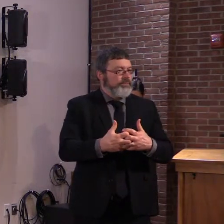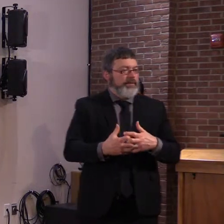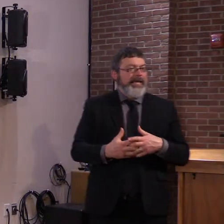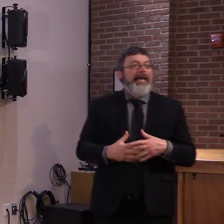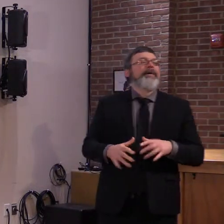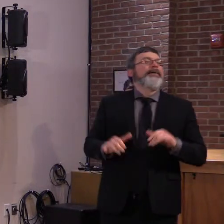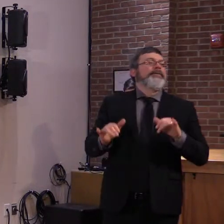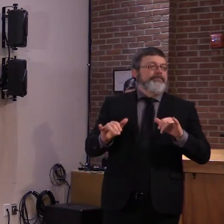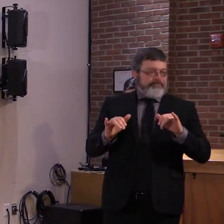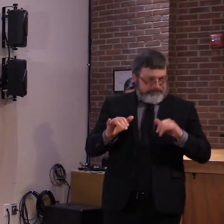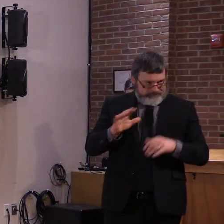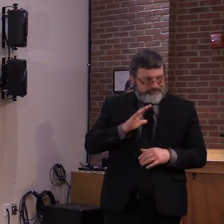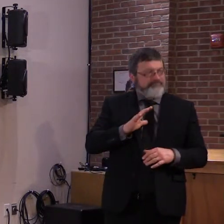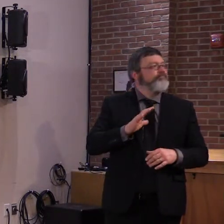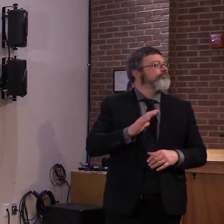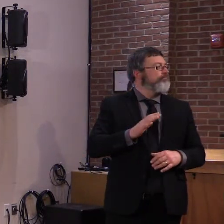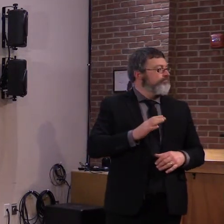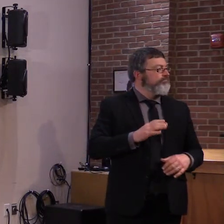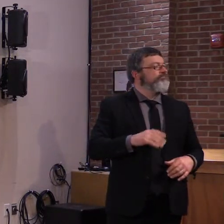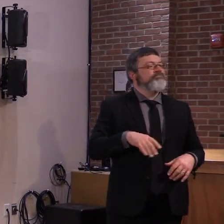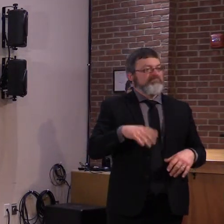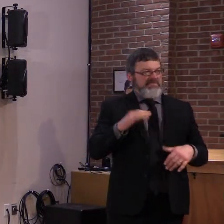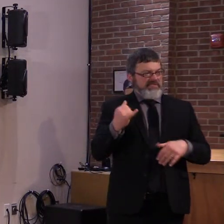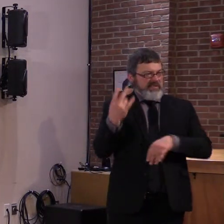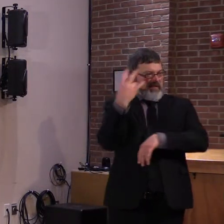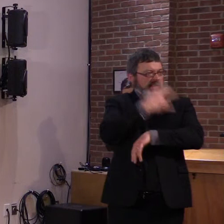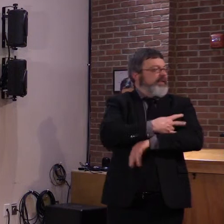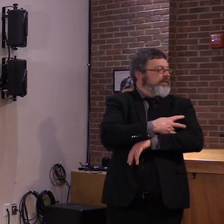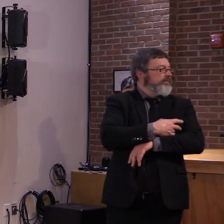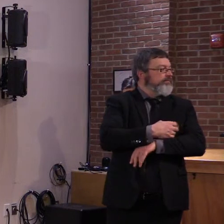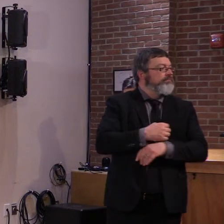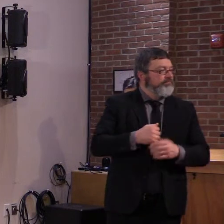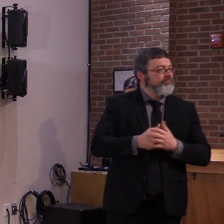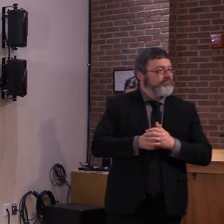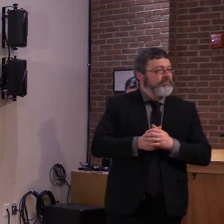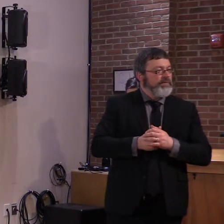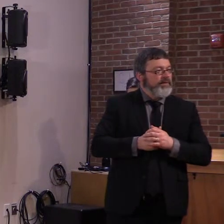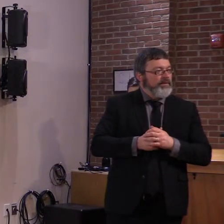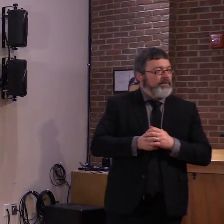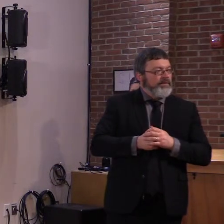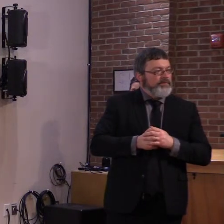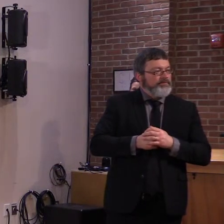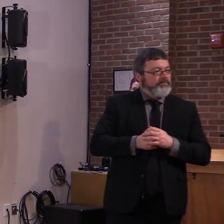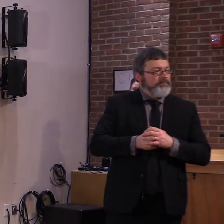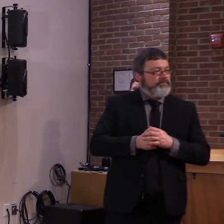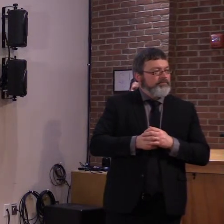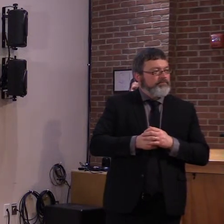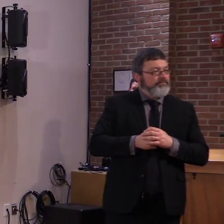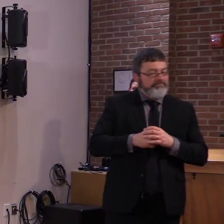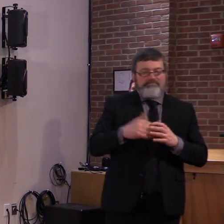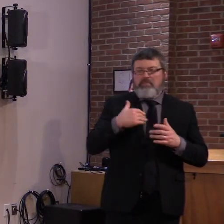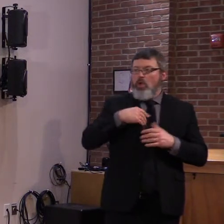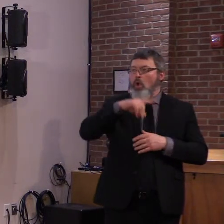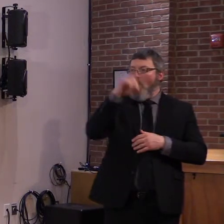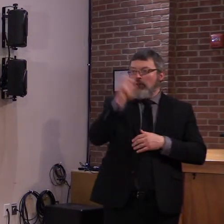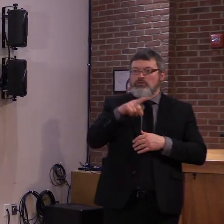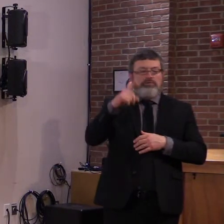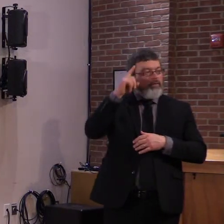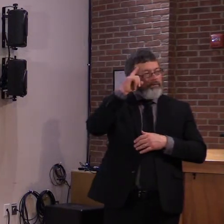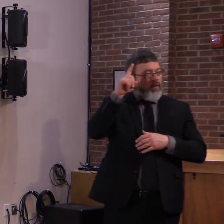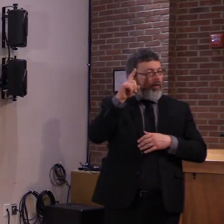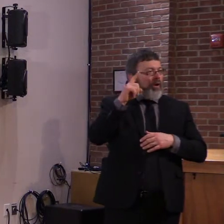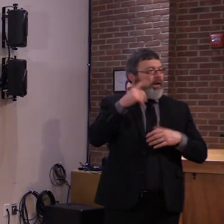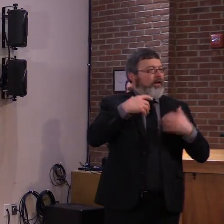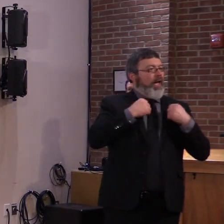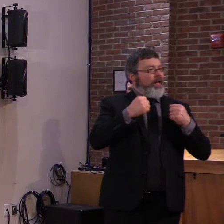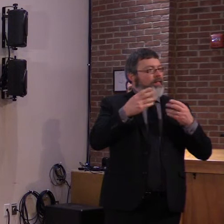Hi there. This question is for Secretary Smith, I believe. I see on the COVID staffing site that